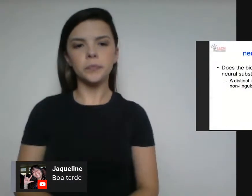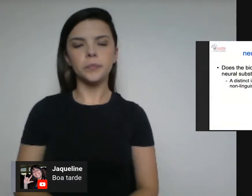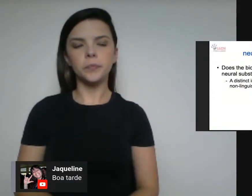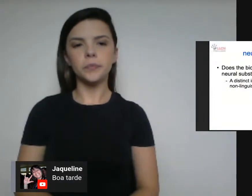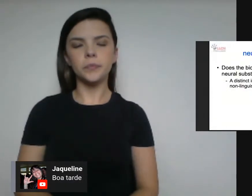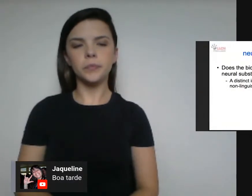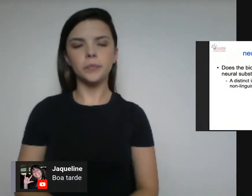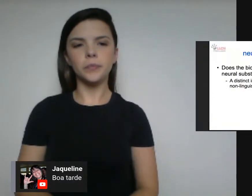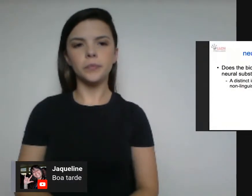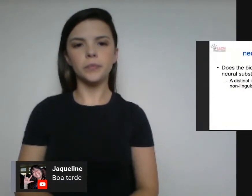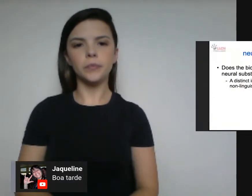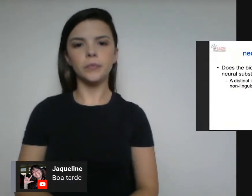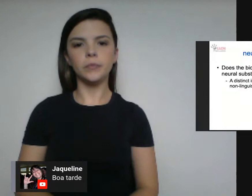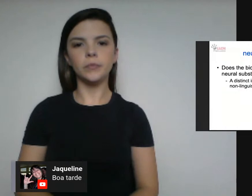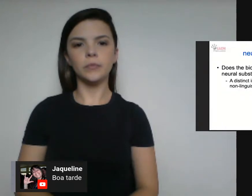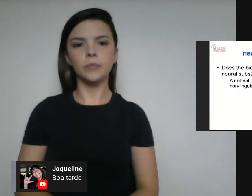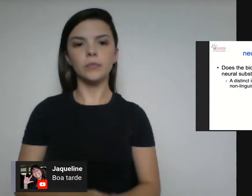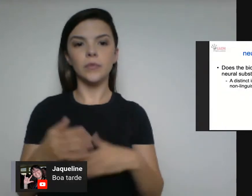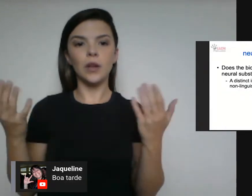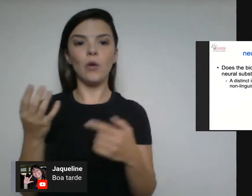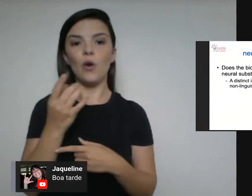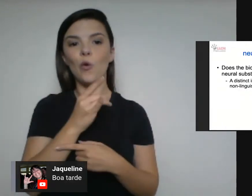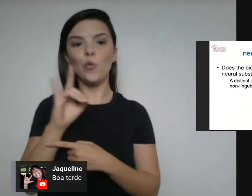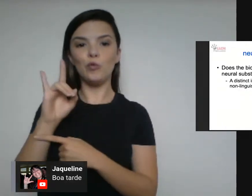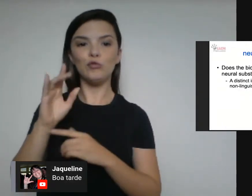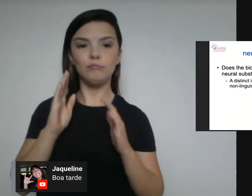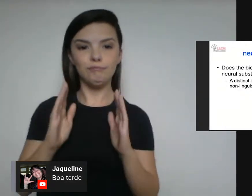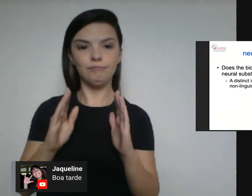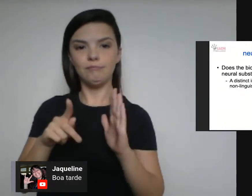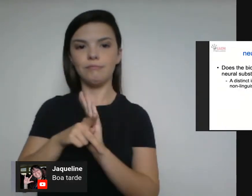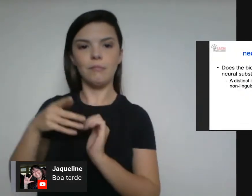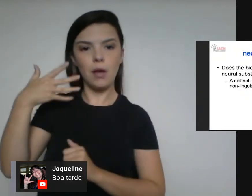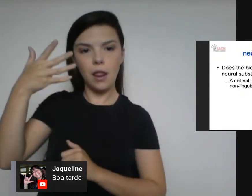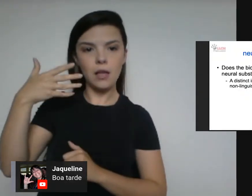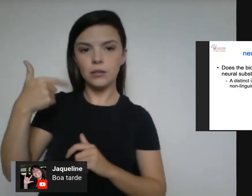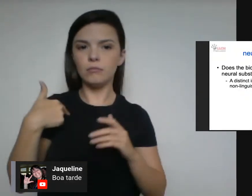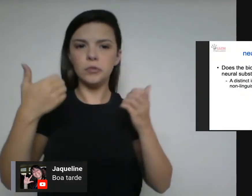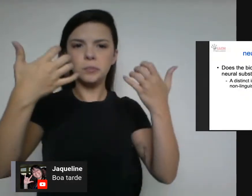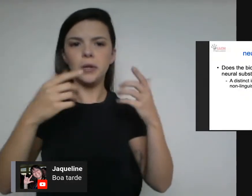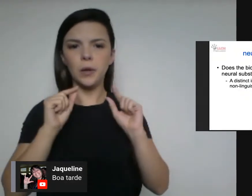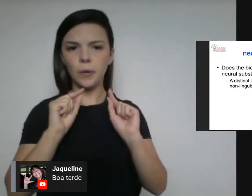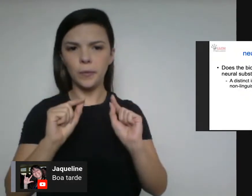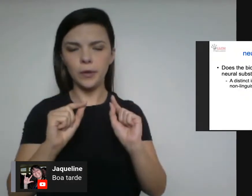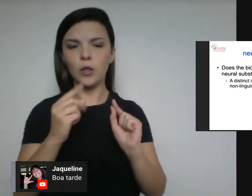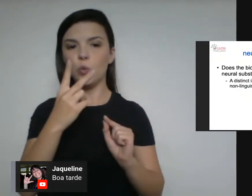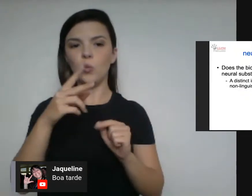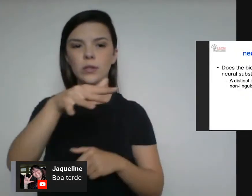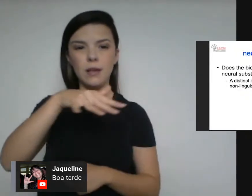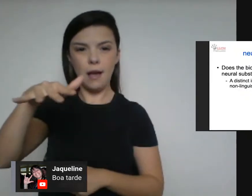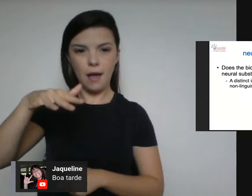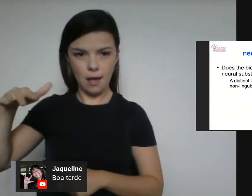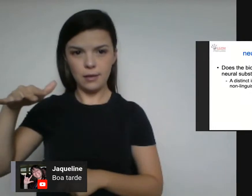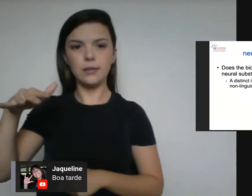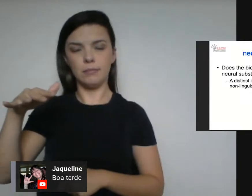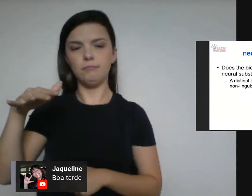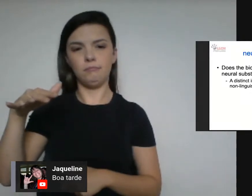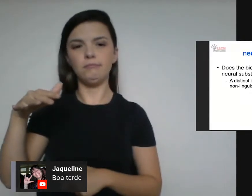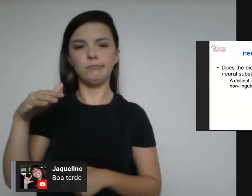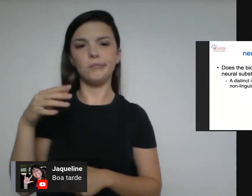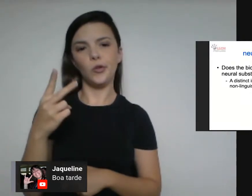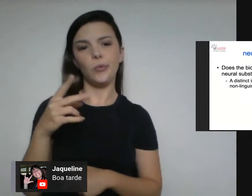So now from the last little bit of the talk, I'm going to turn to those two domains I talked about that I've pulled out because they seem to